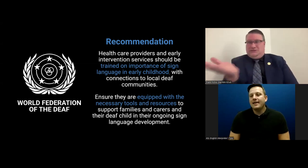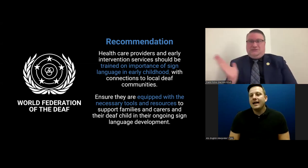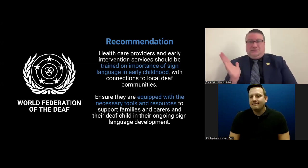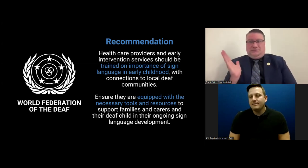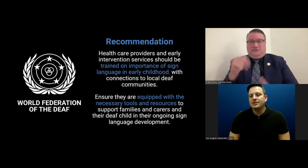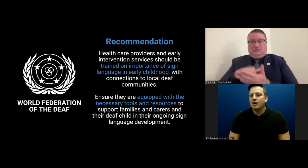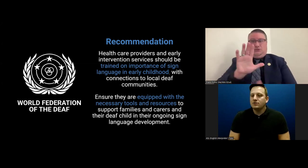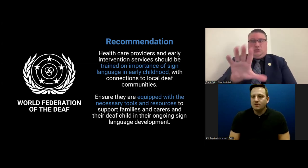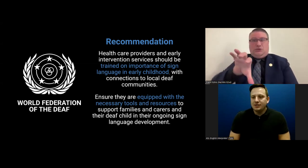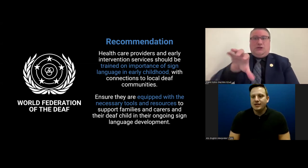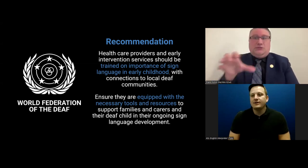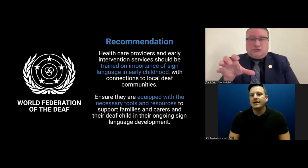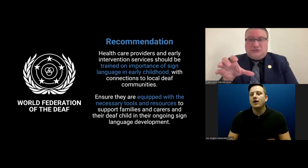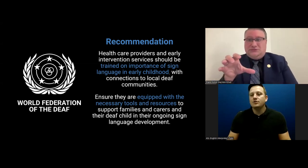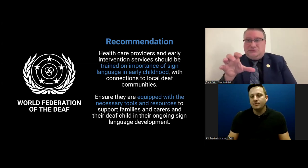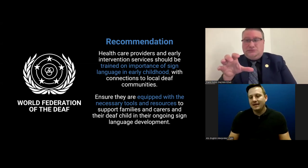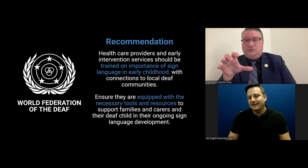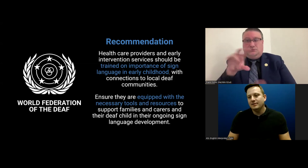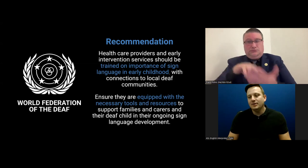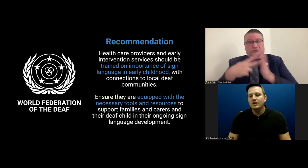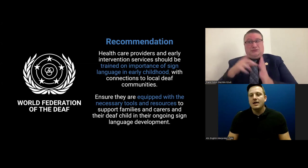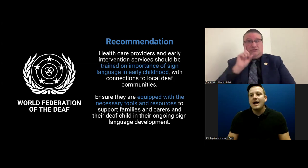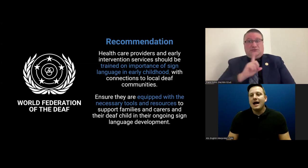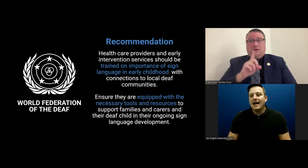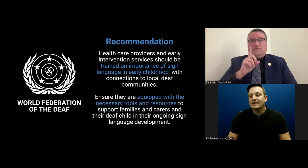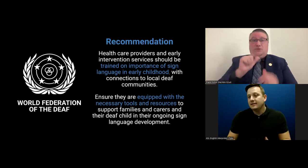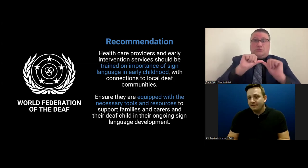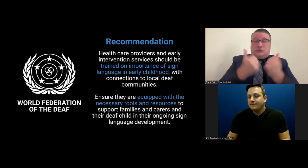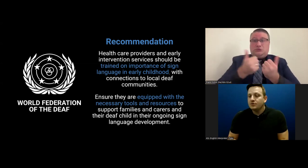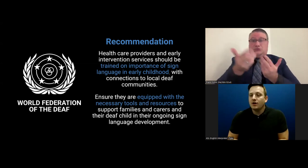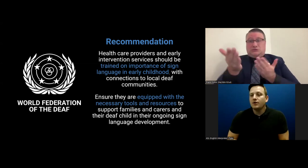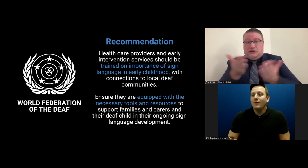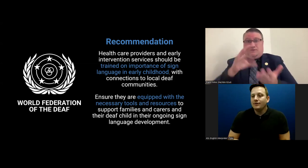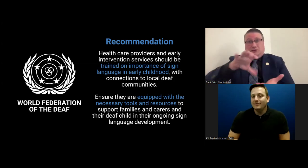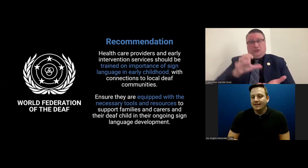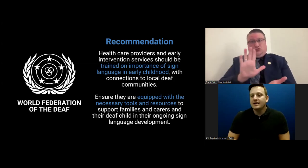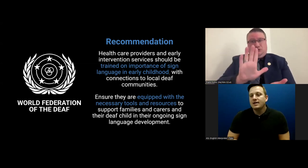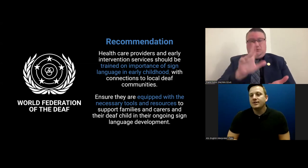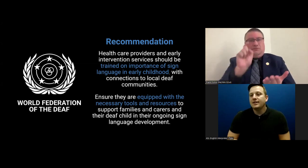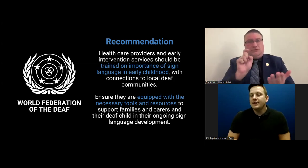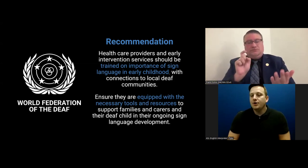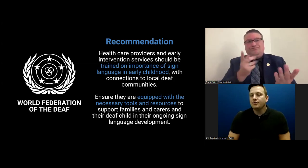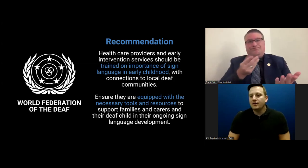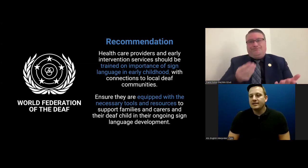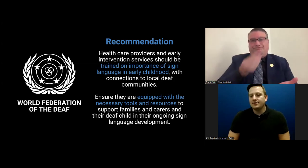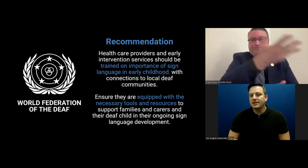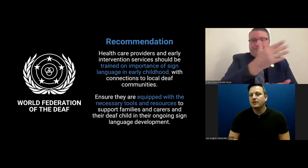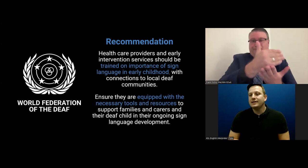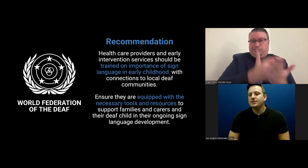that information also be shared and it also be available and that folks are aware of it so that they know there are these other declarations